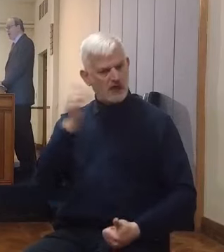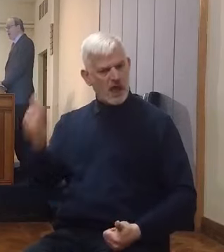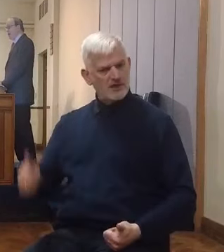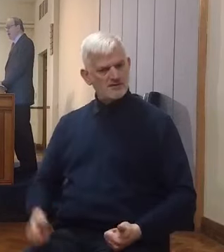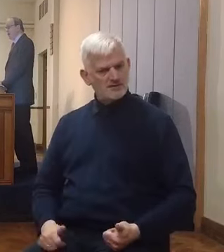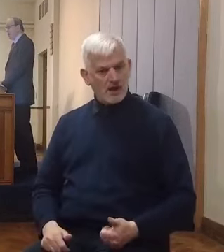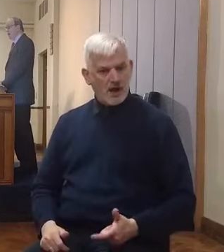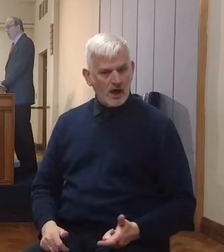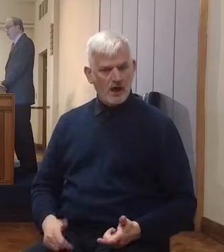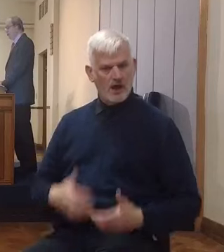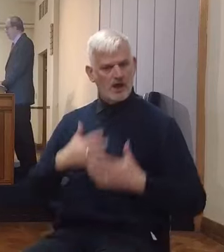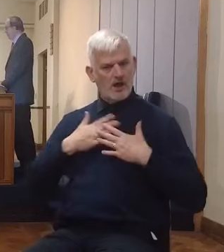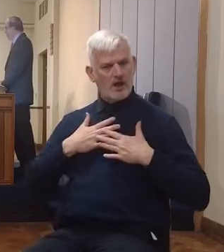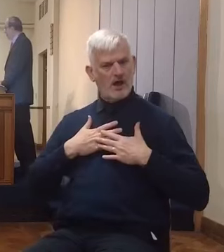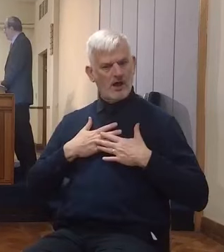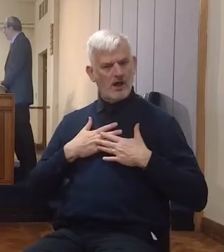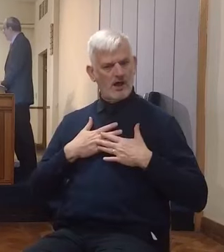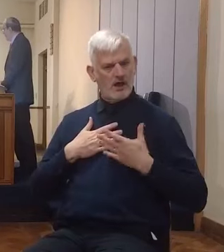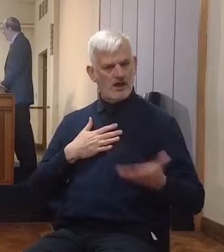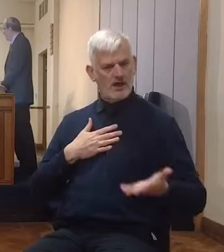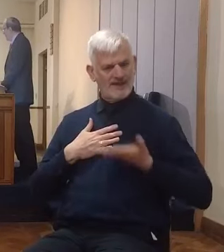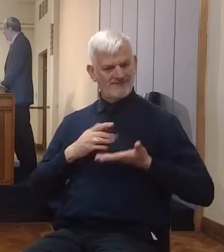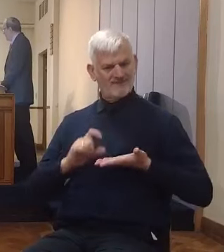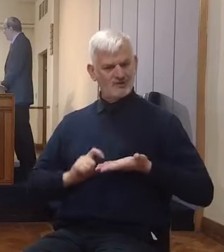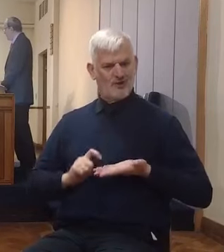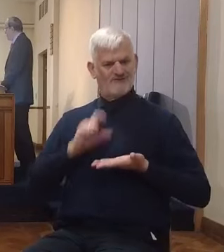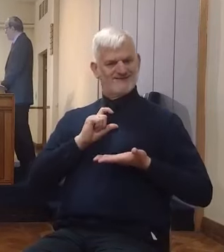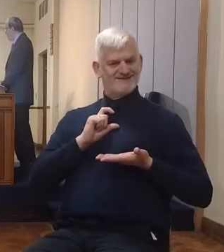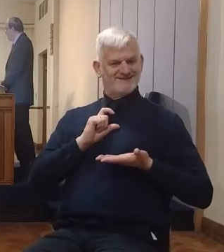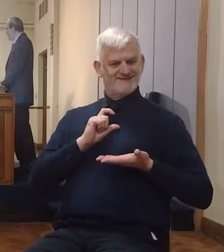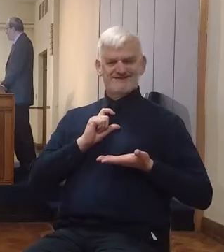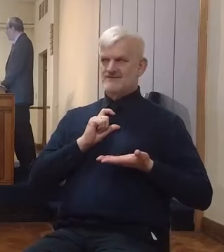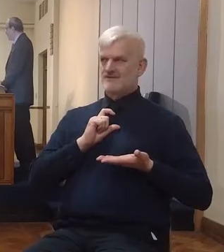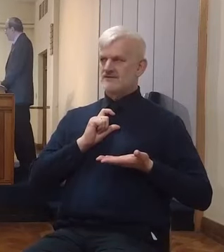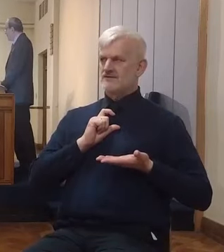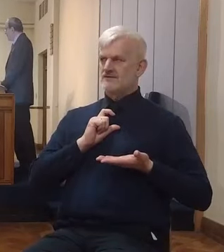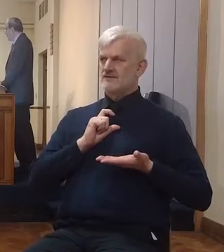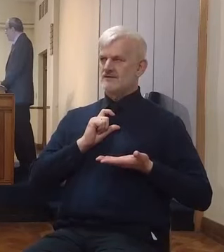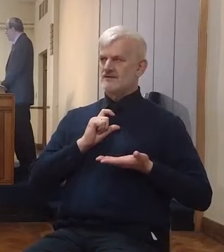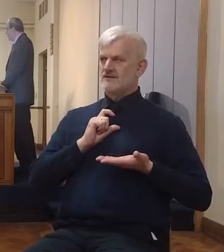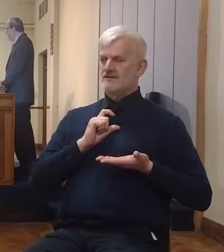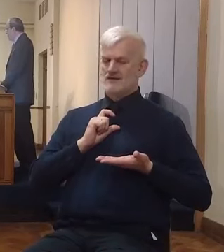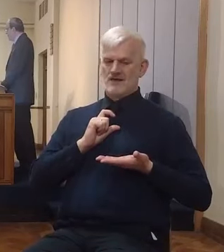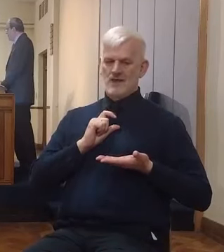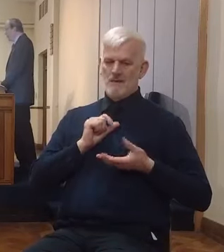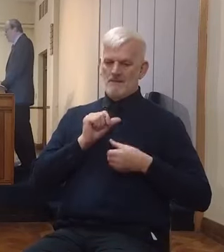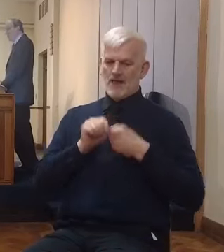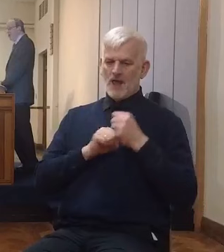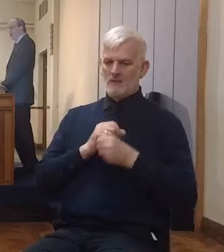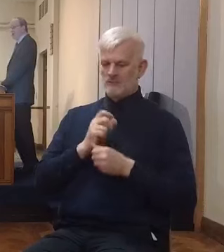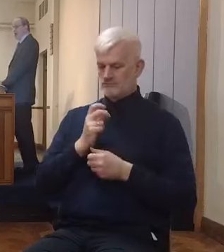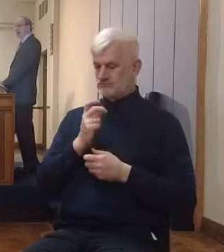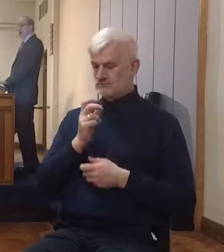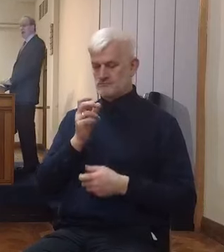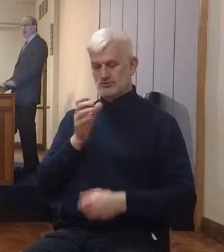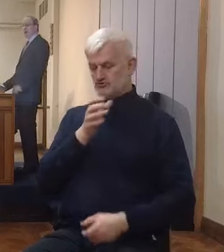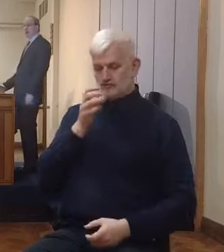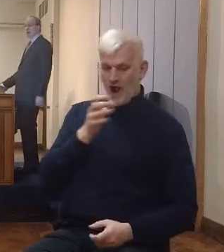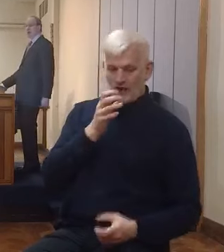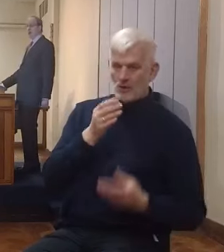intoxicates the mind with confidence. And that's a perfect assessment. So